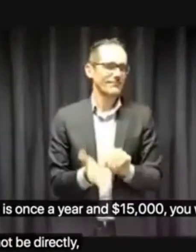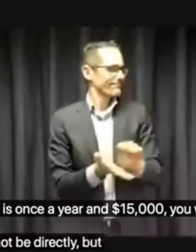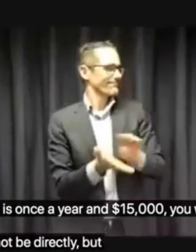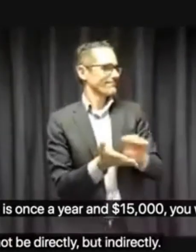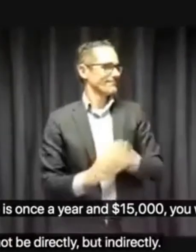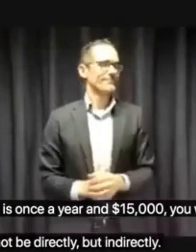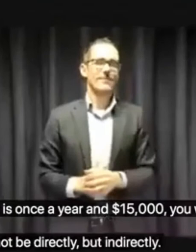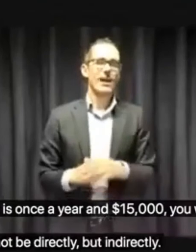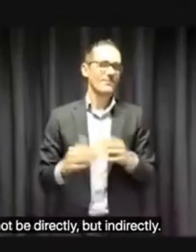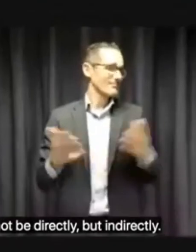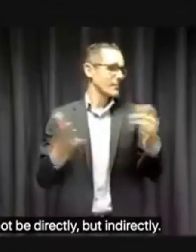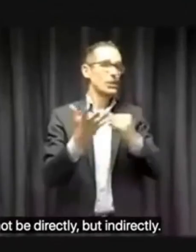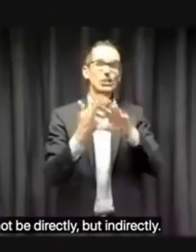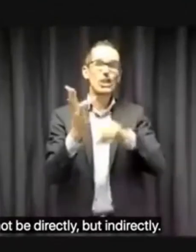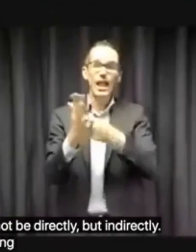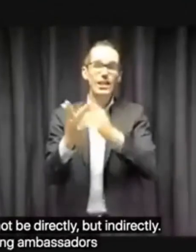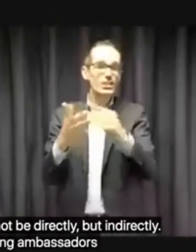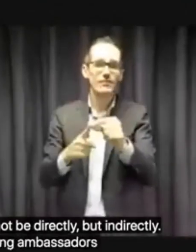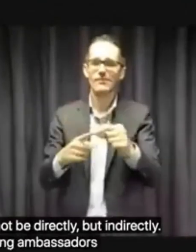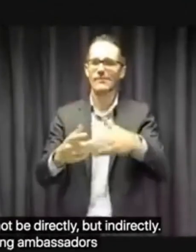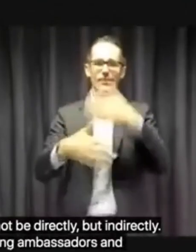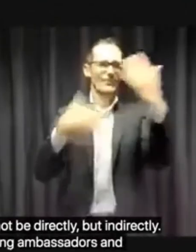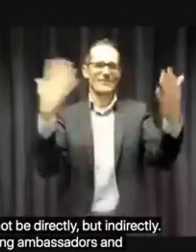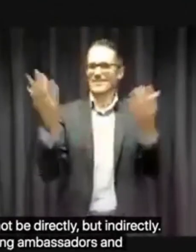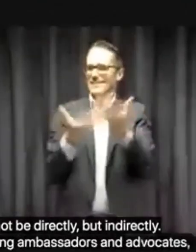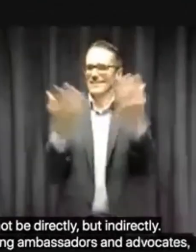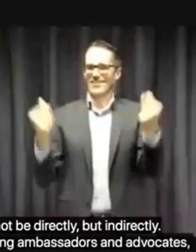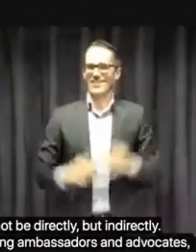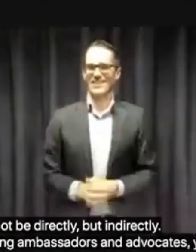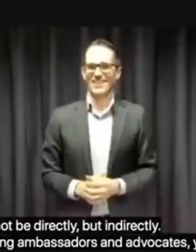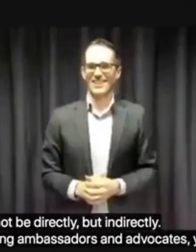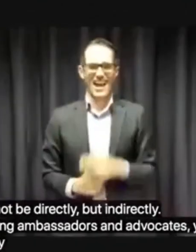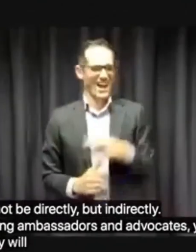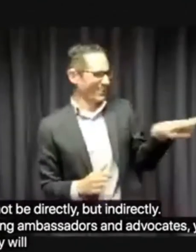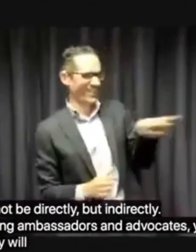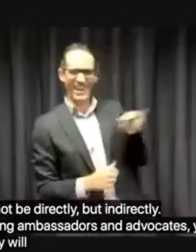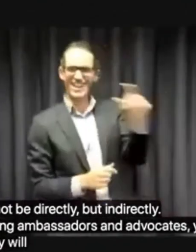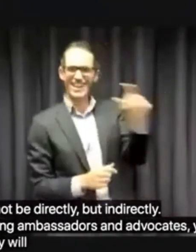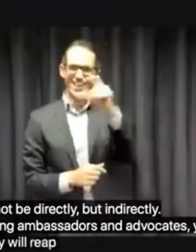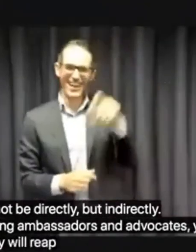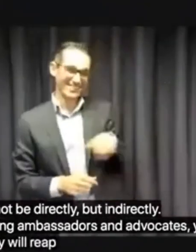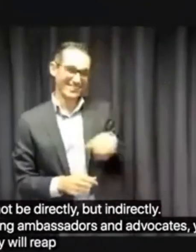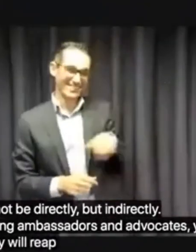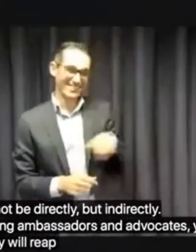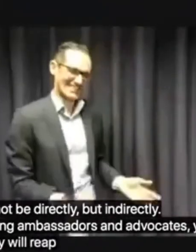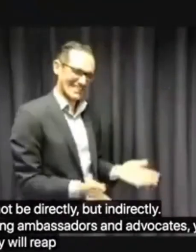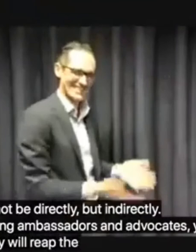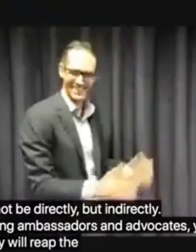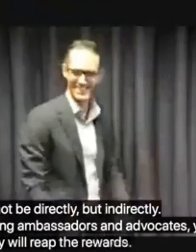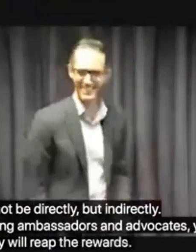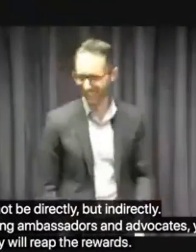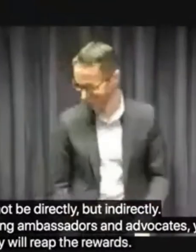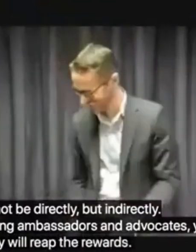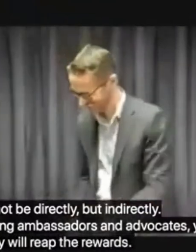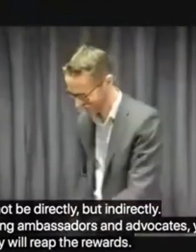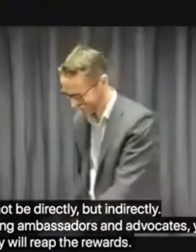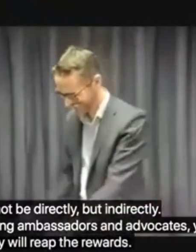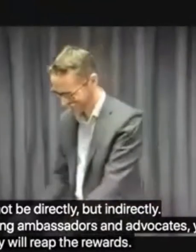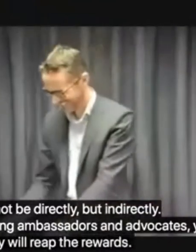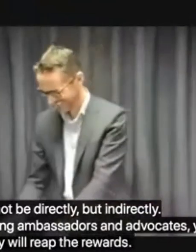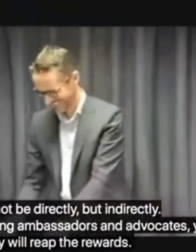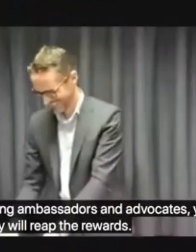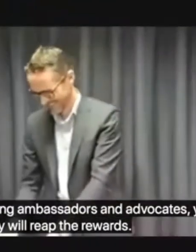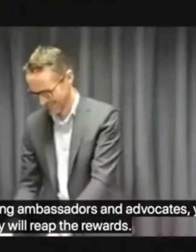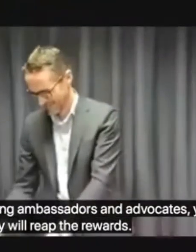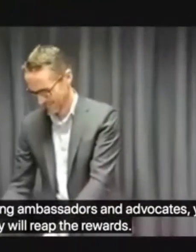the awards and please provide some money. Where are scholarships or the kind of program? I'm looking at you and Kathy, so you know, Kathy, I'm trying